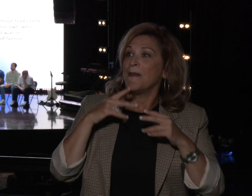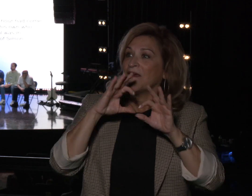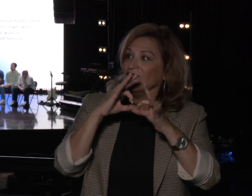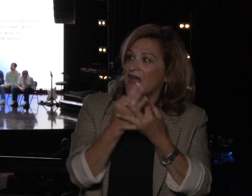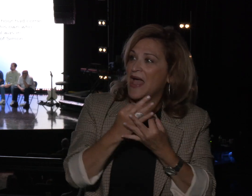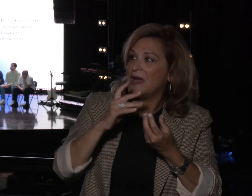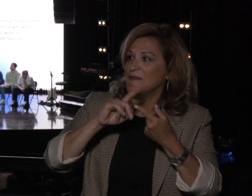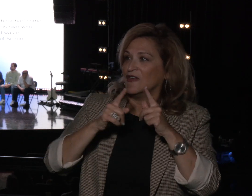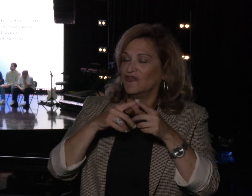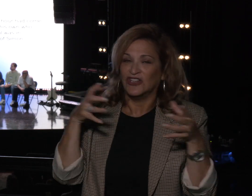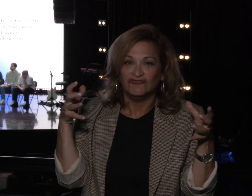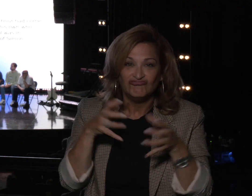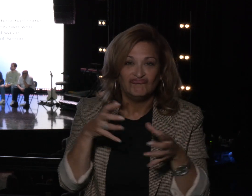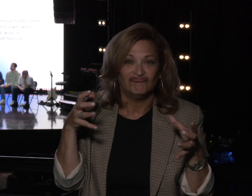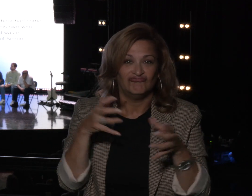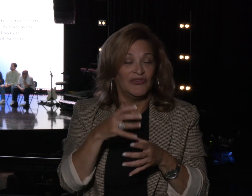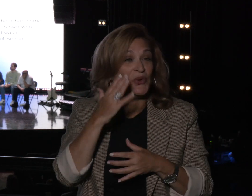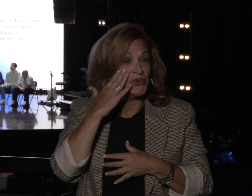knew